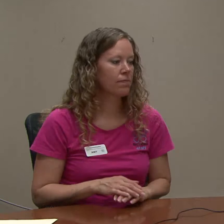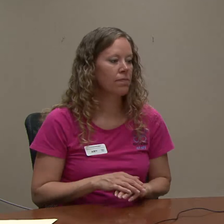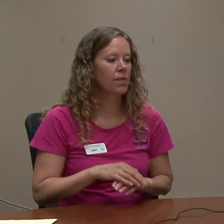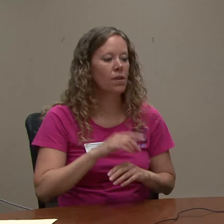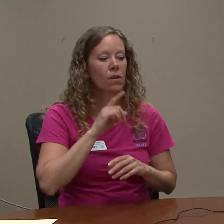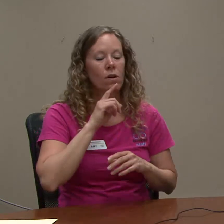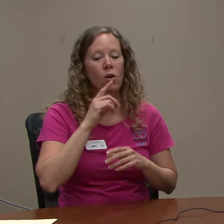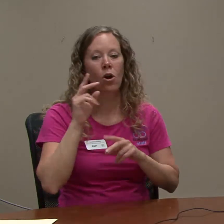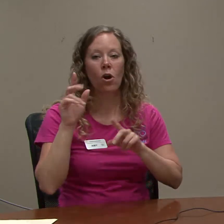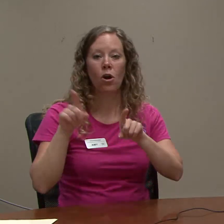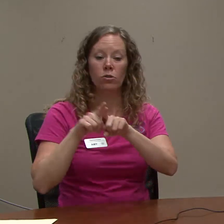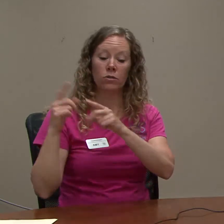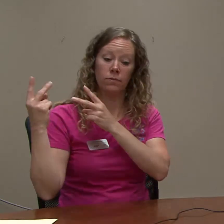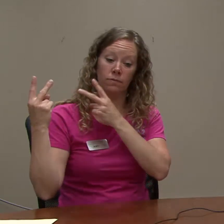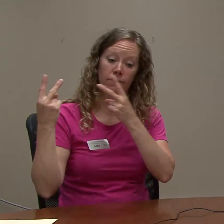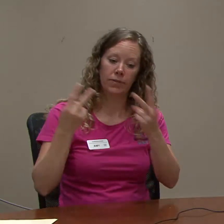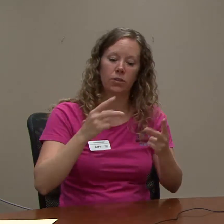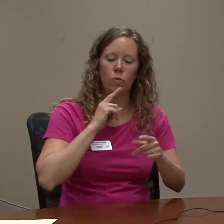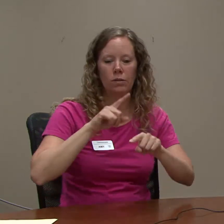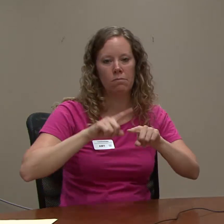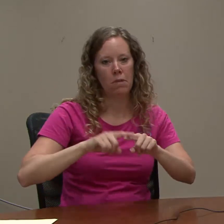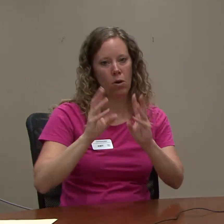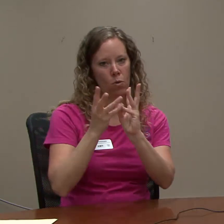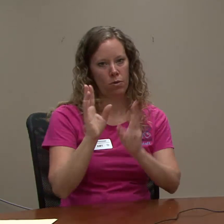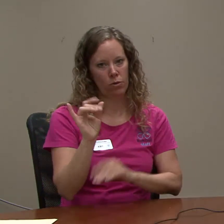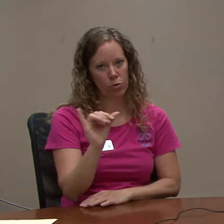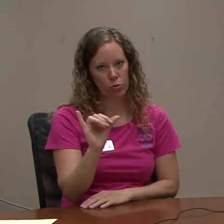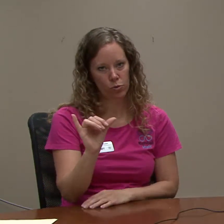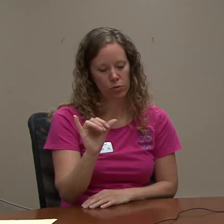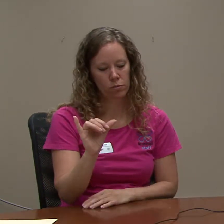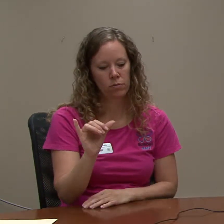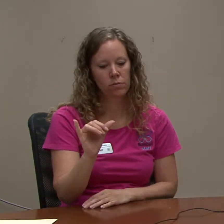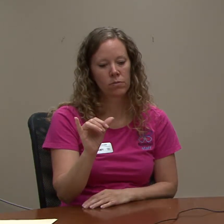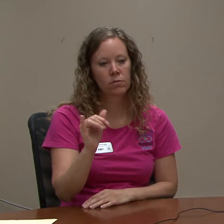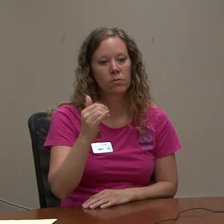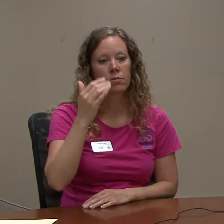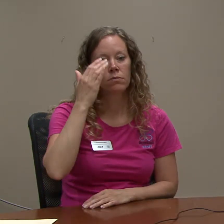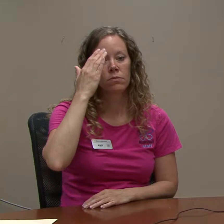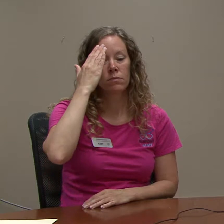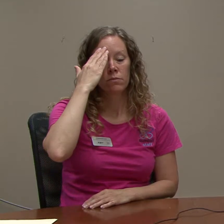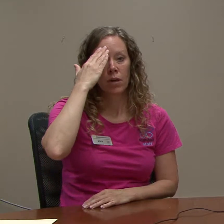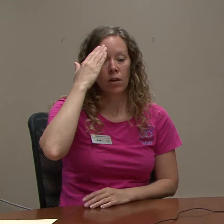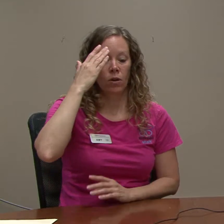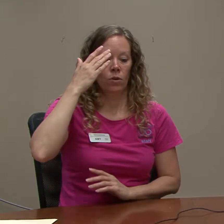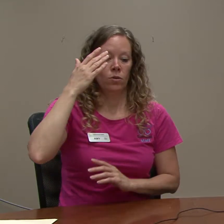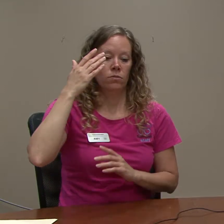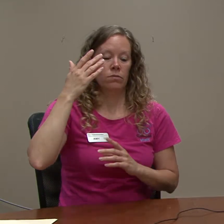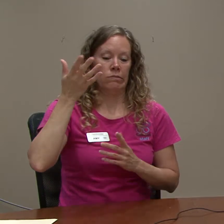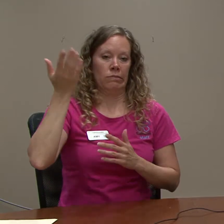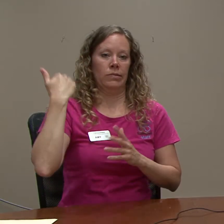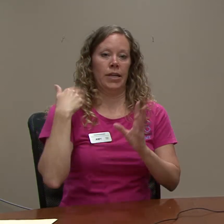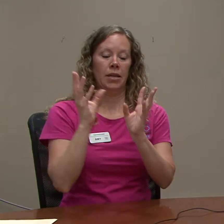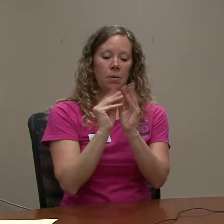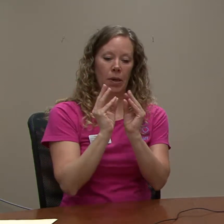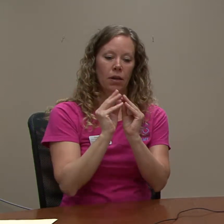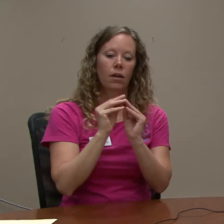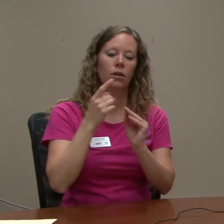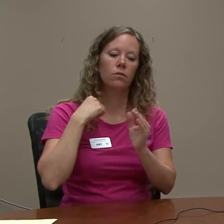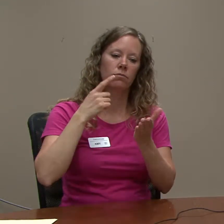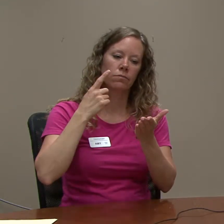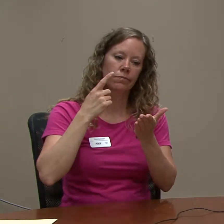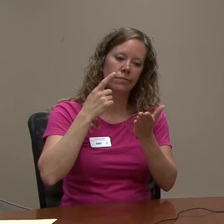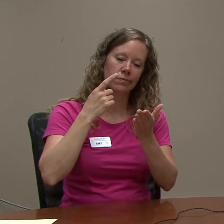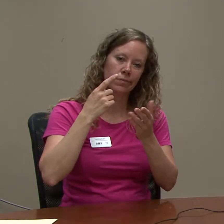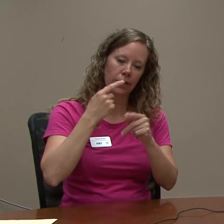upon weather. So I know that at our last meeting, I had talked about how we monitor the heat and when